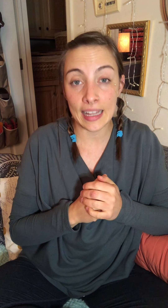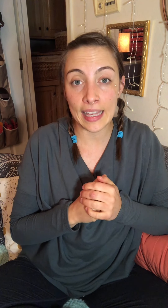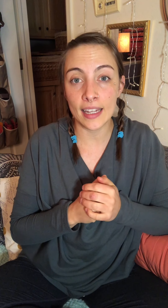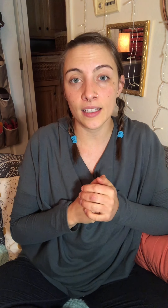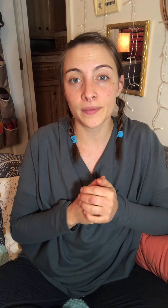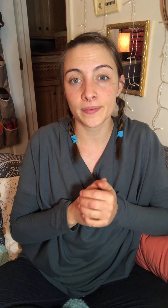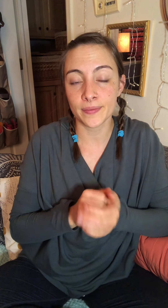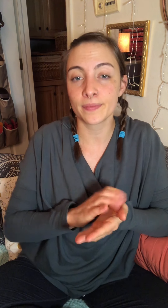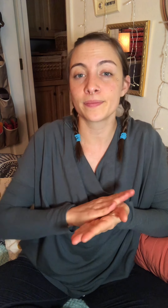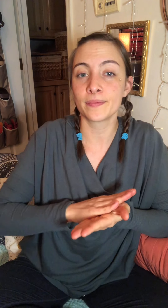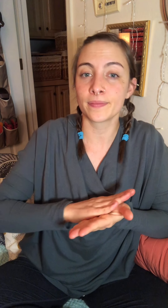clean,